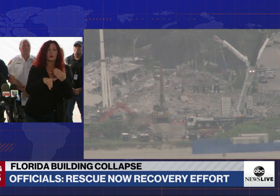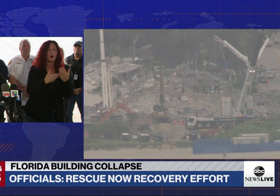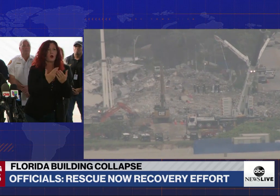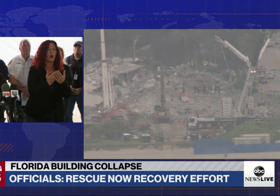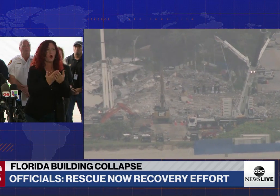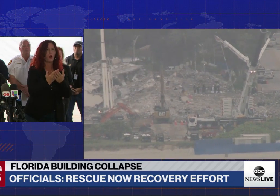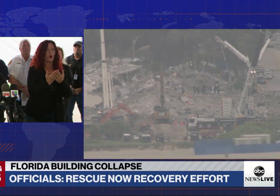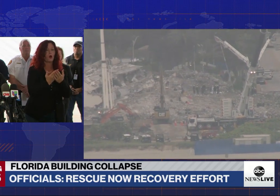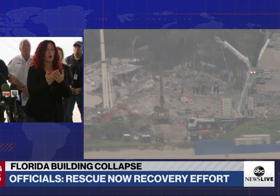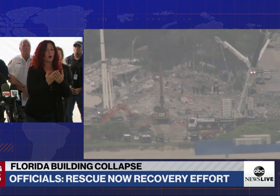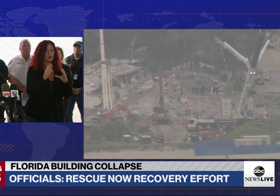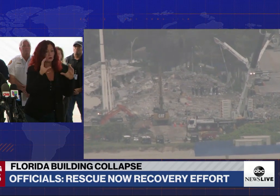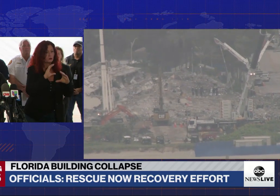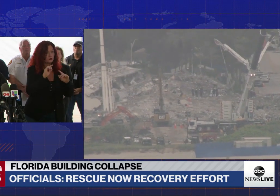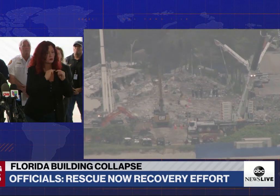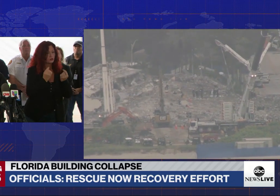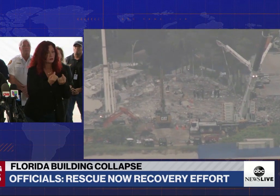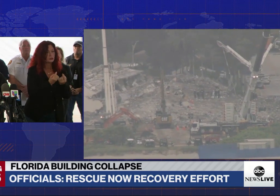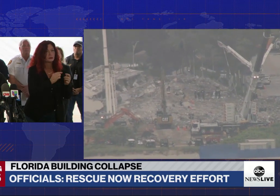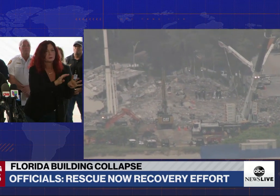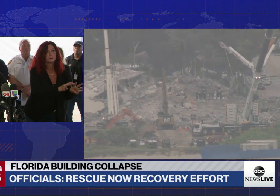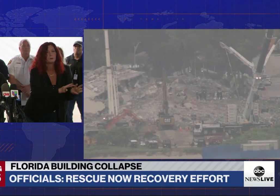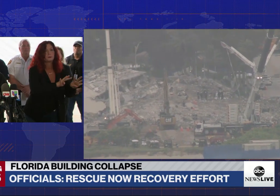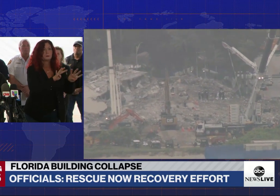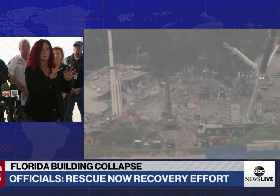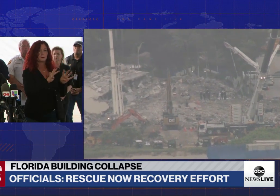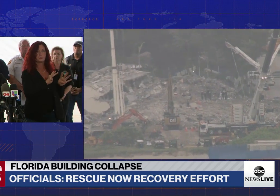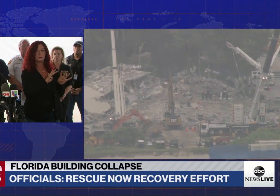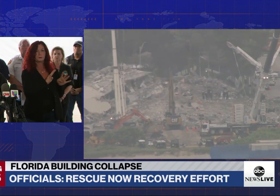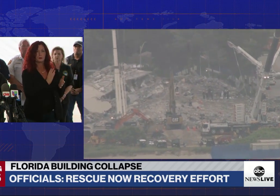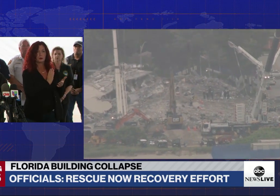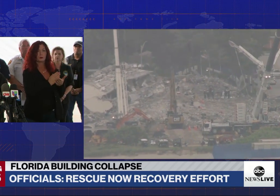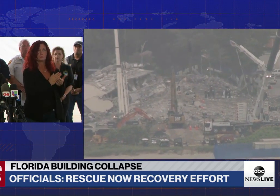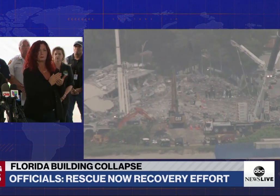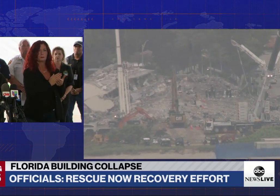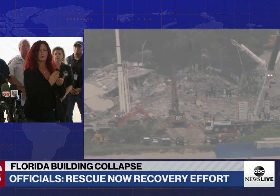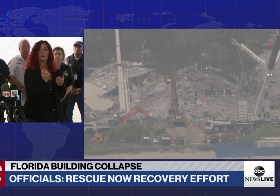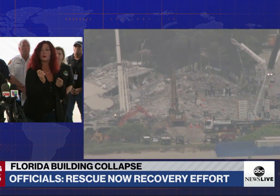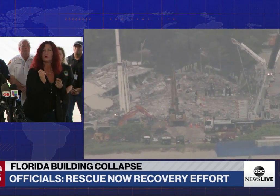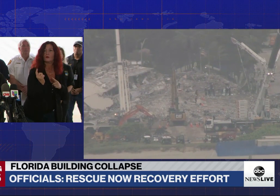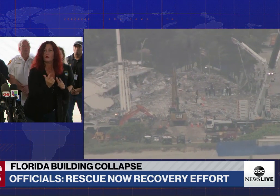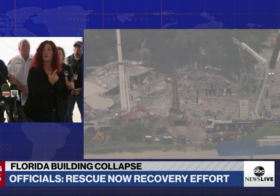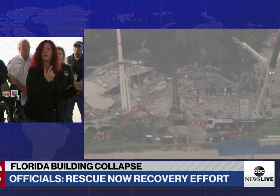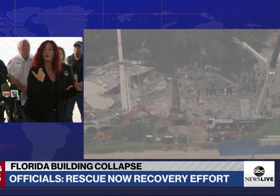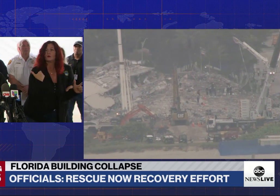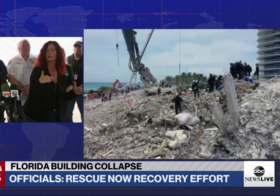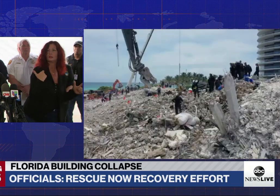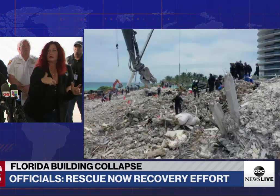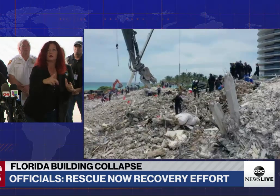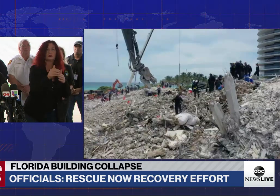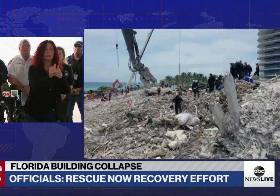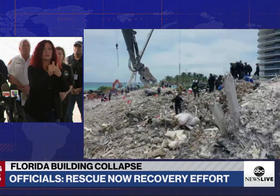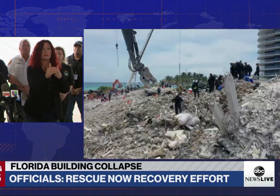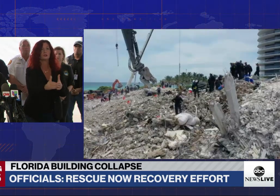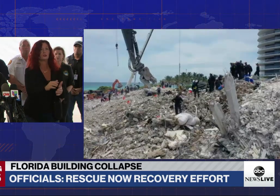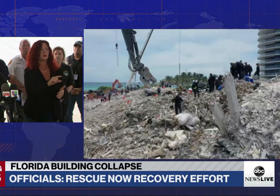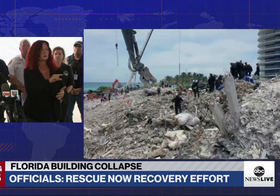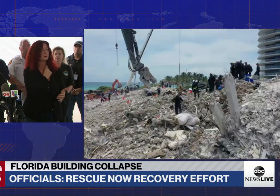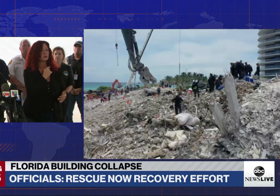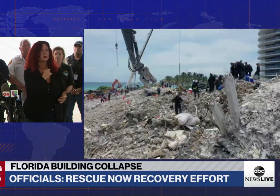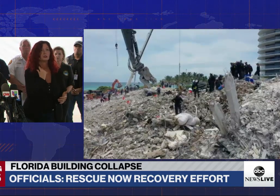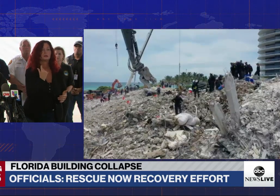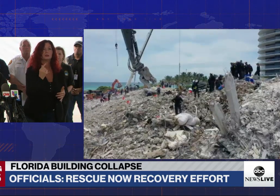and faith leaders will join us, and we're inviting you as members of the media to witness this